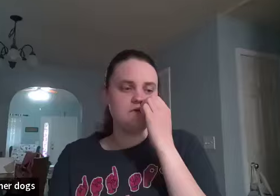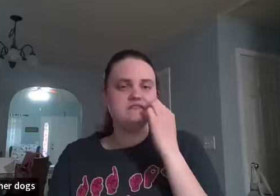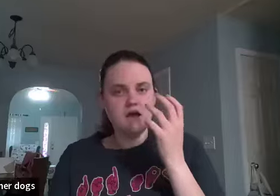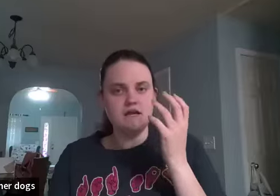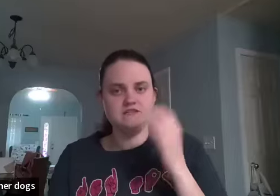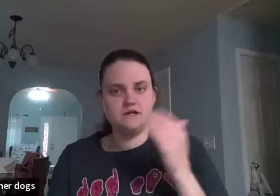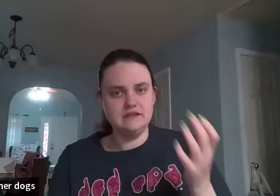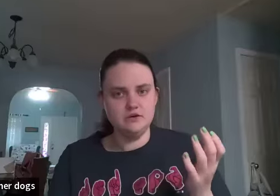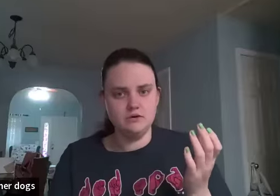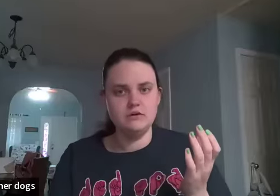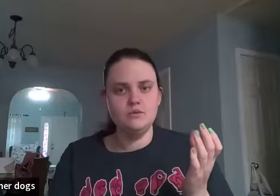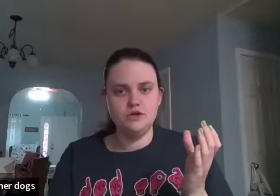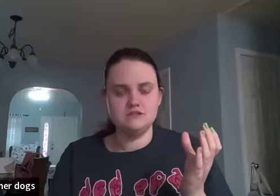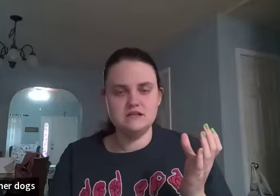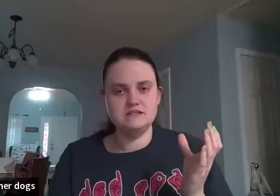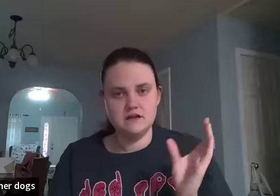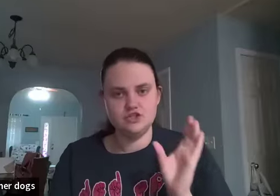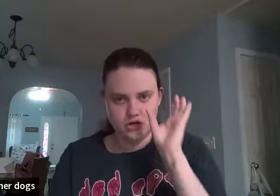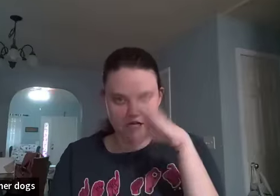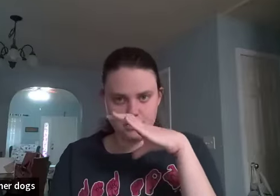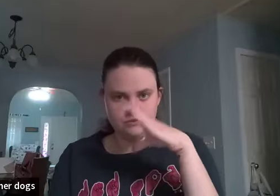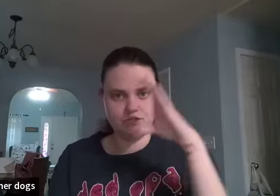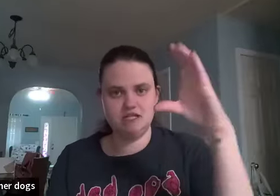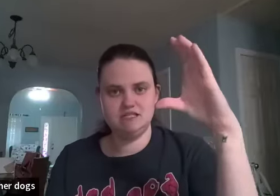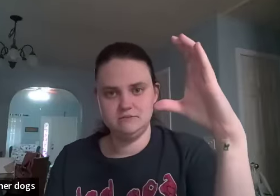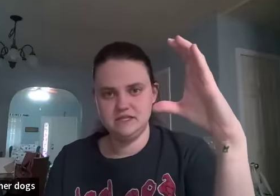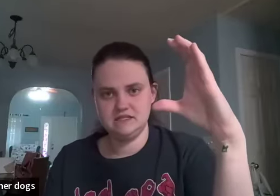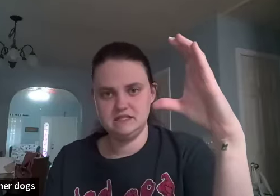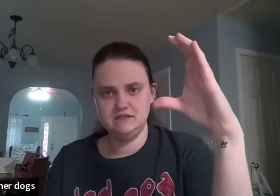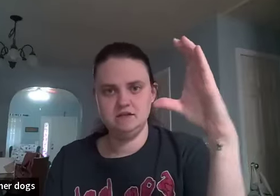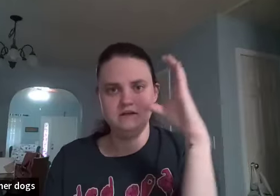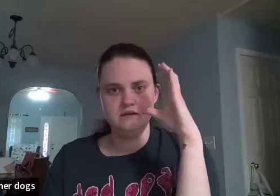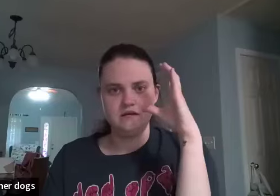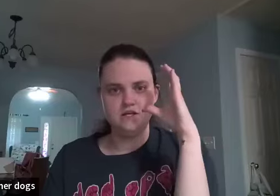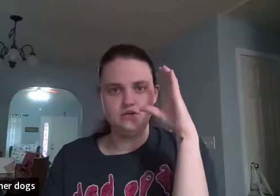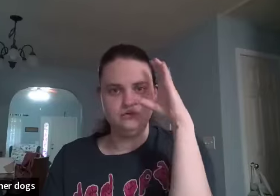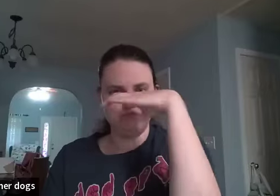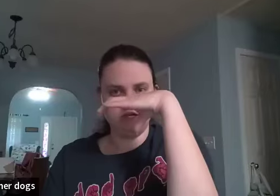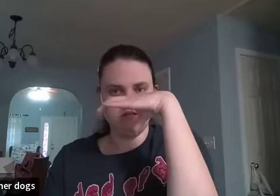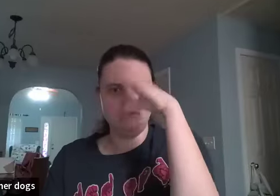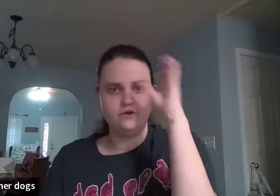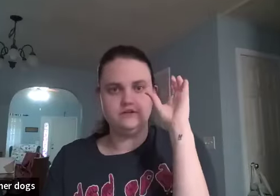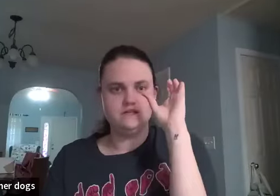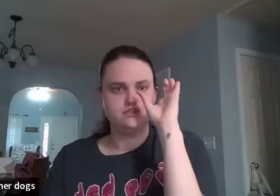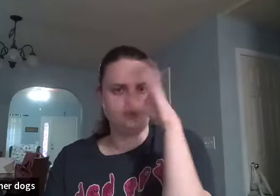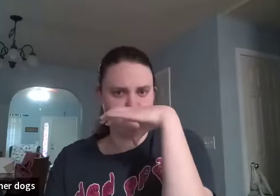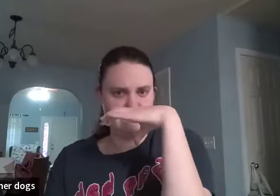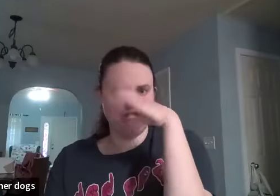so the sign is very literal. When you're saying something strange, which it's a big C, and you bring it in front of your face,